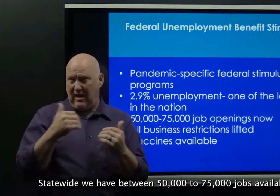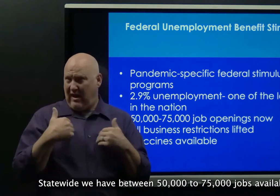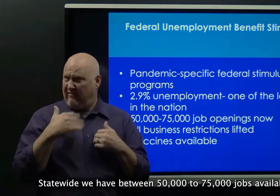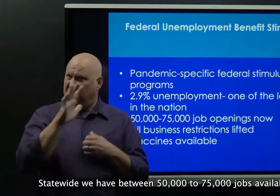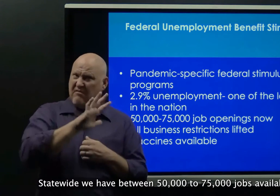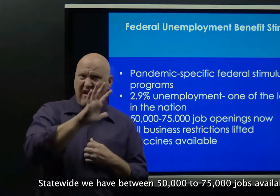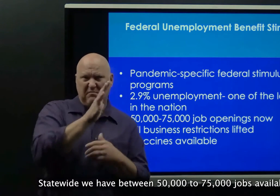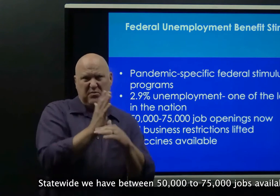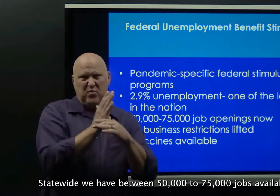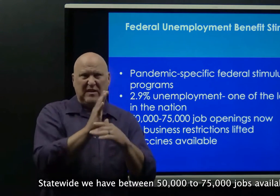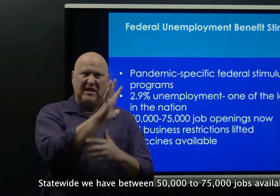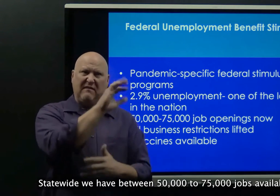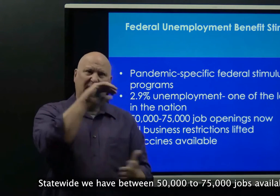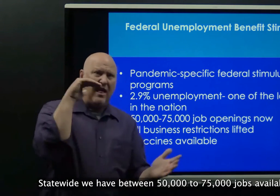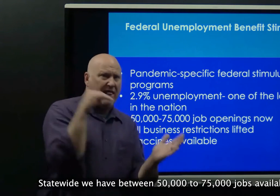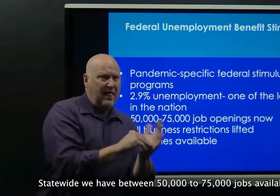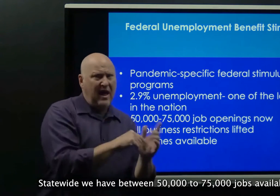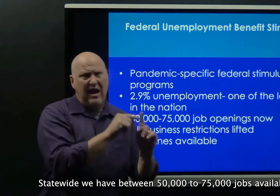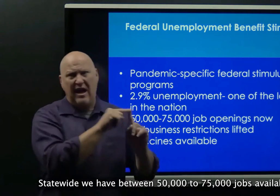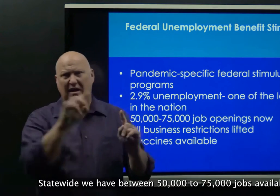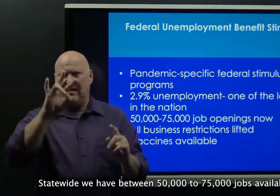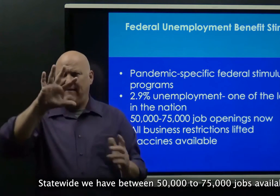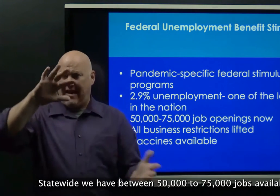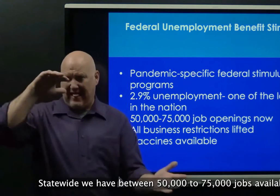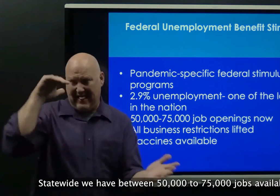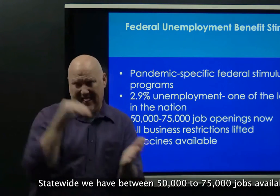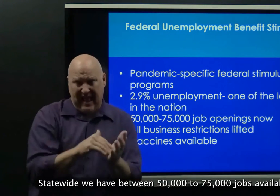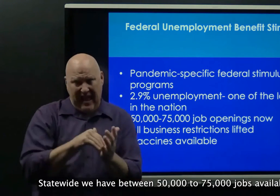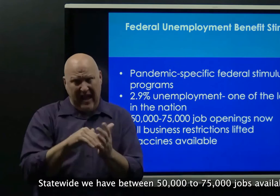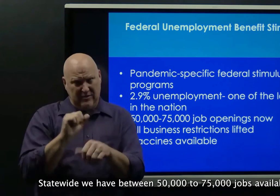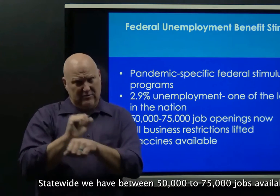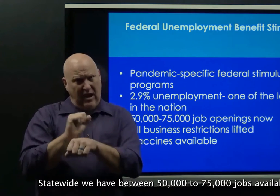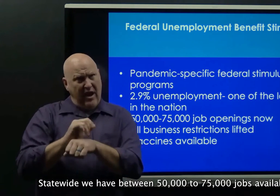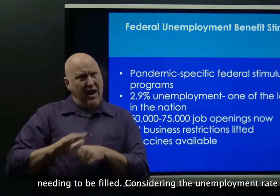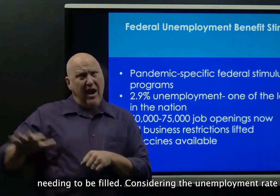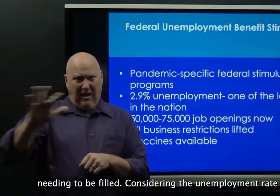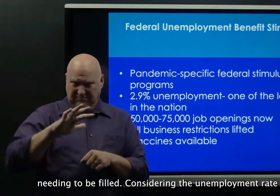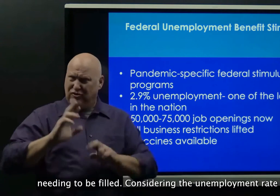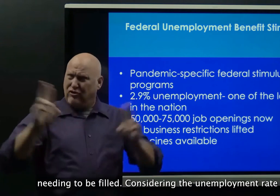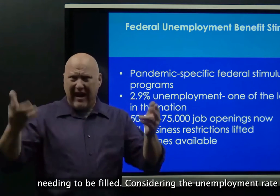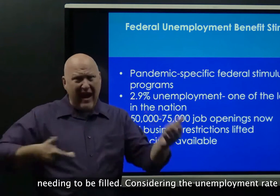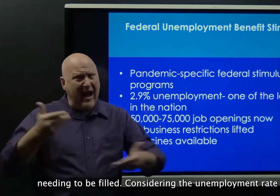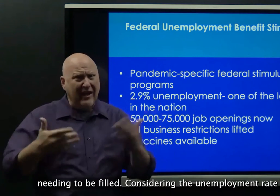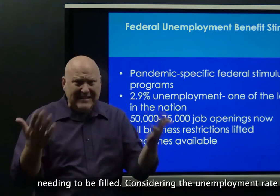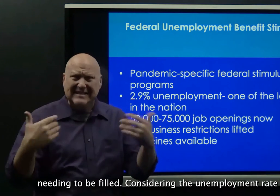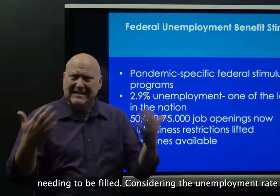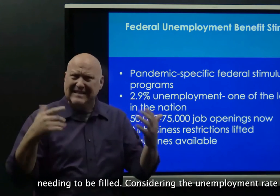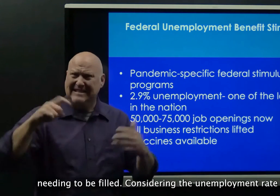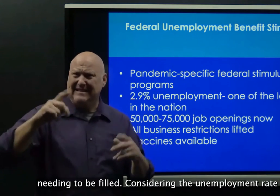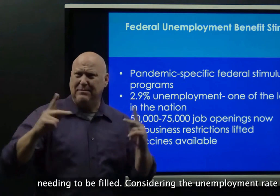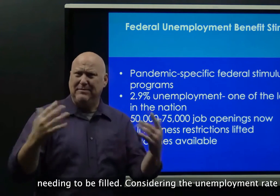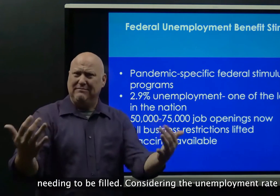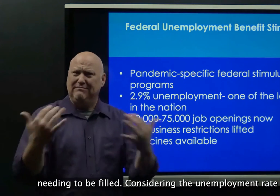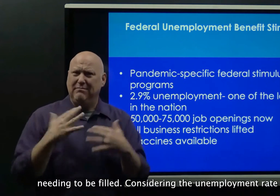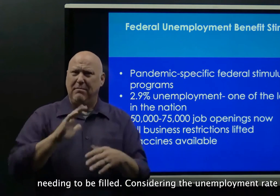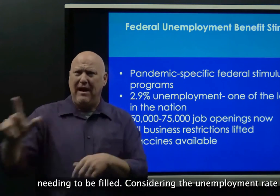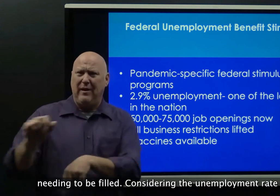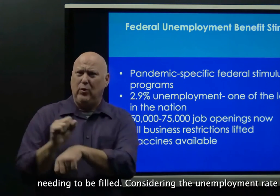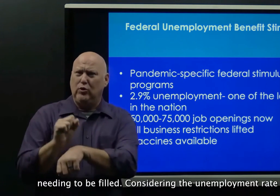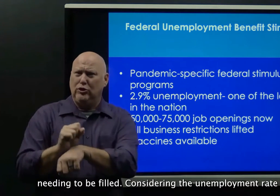Statewide, we have between 50,000 to 75,000 jobs available and needing to be filled. Considering the unemployment rate of